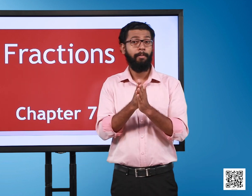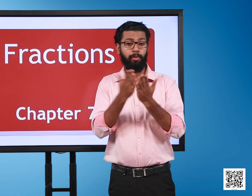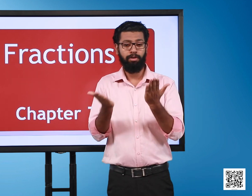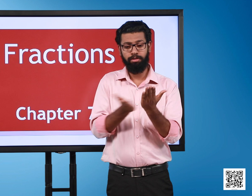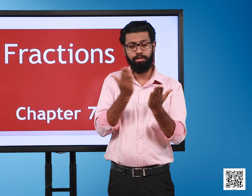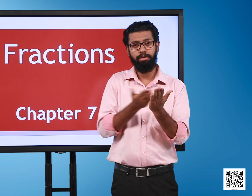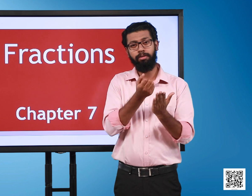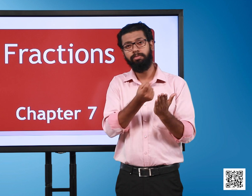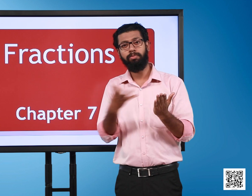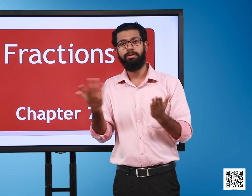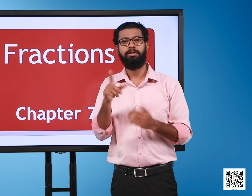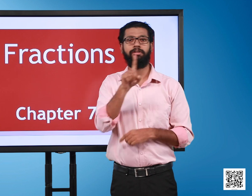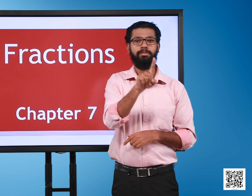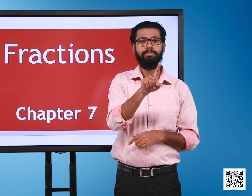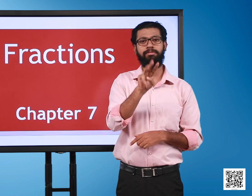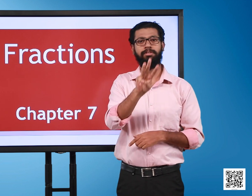Page 133.